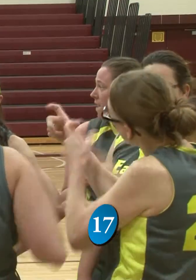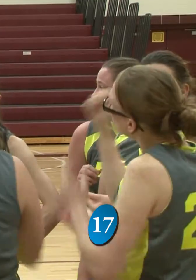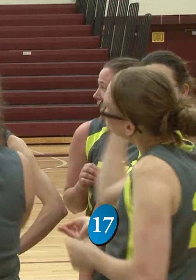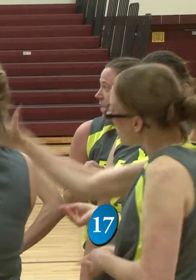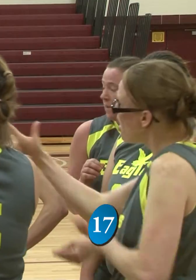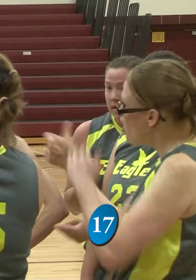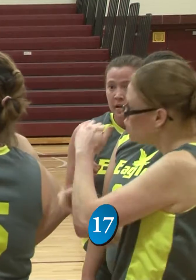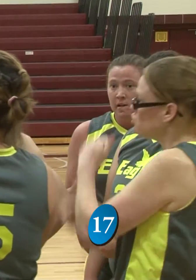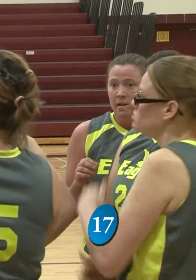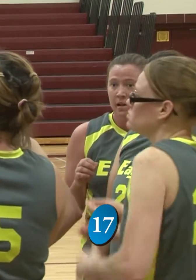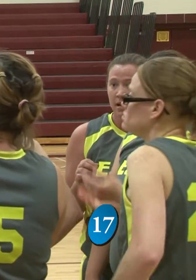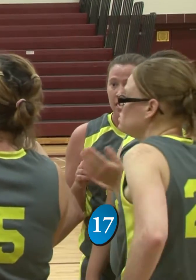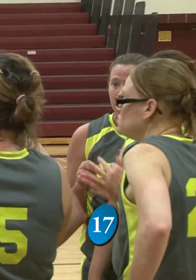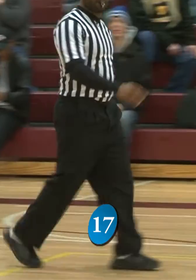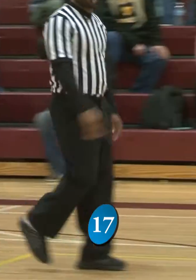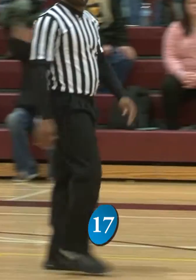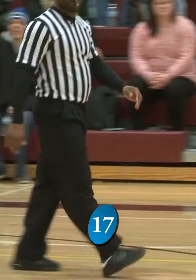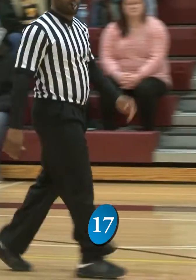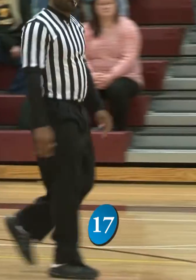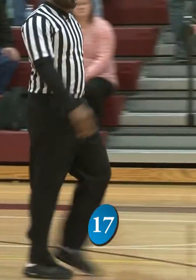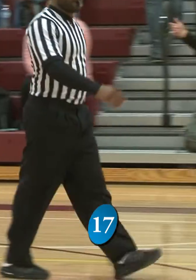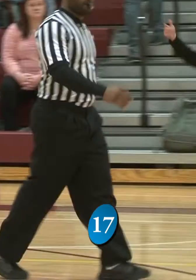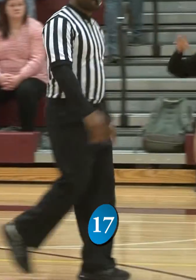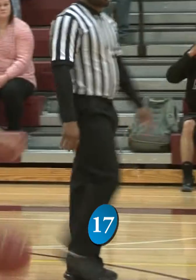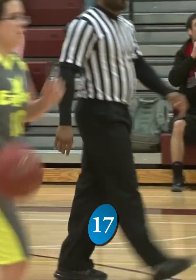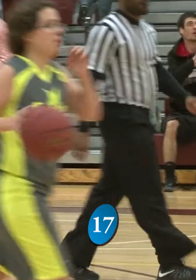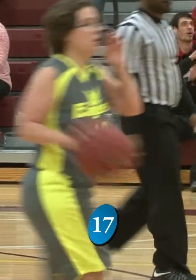institutions for the Deaf from nine different states across the Midwest.